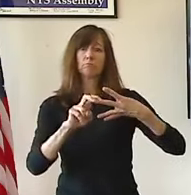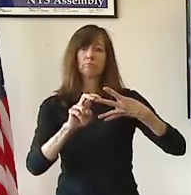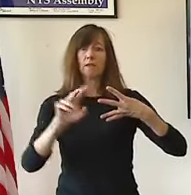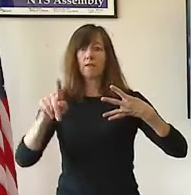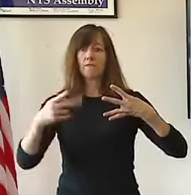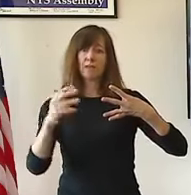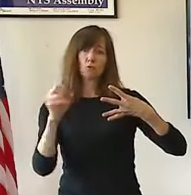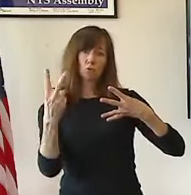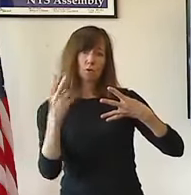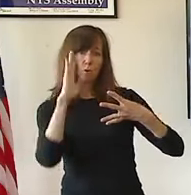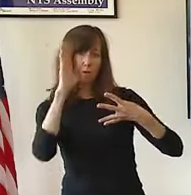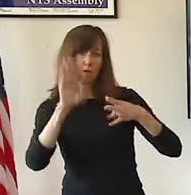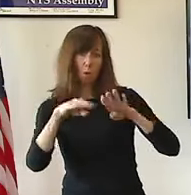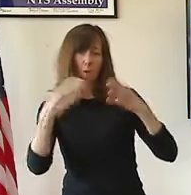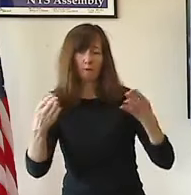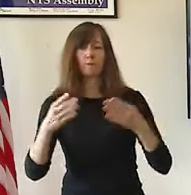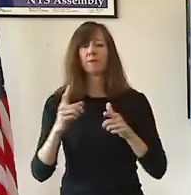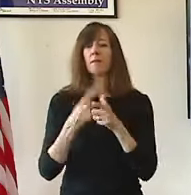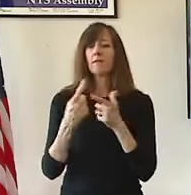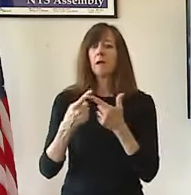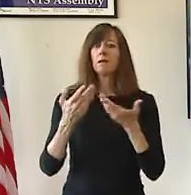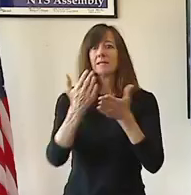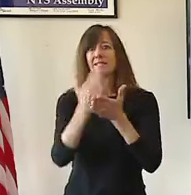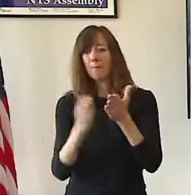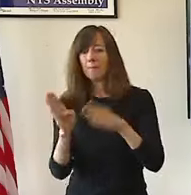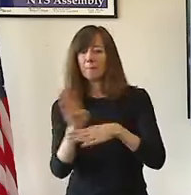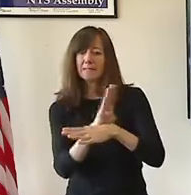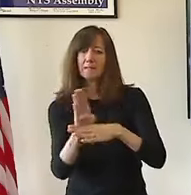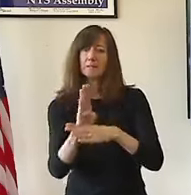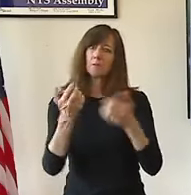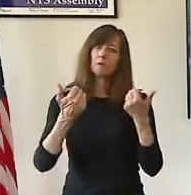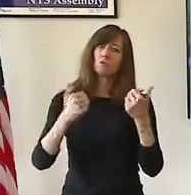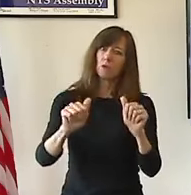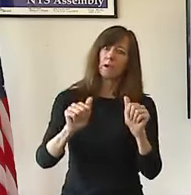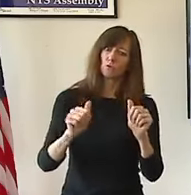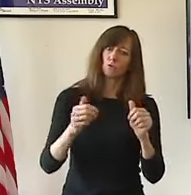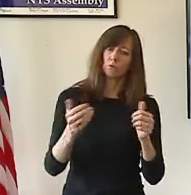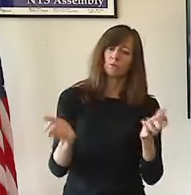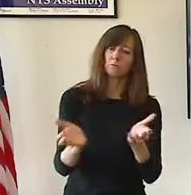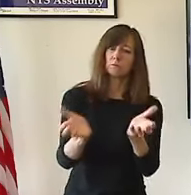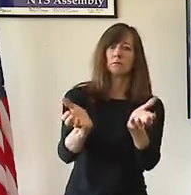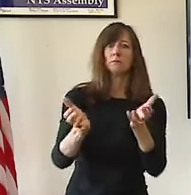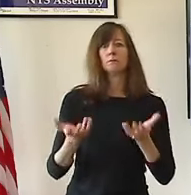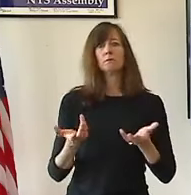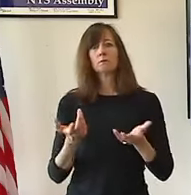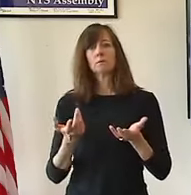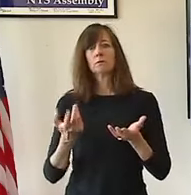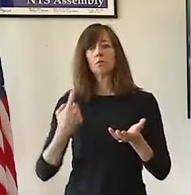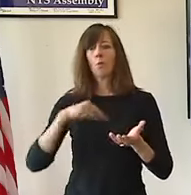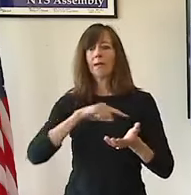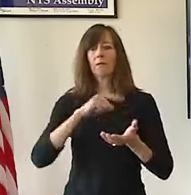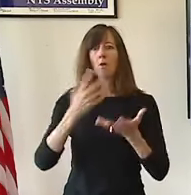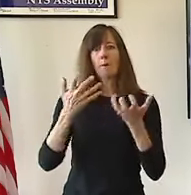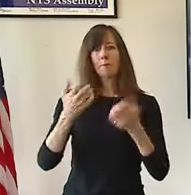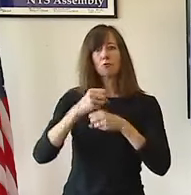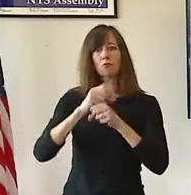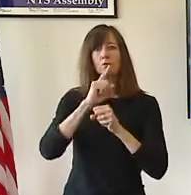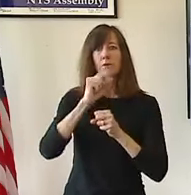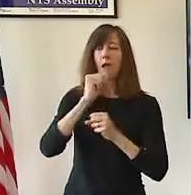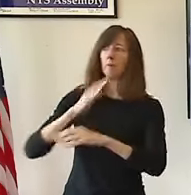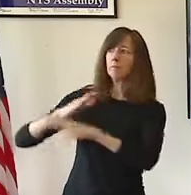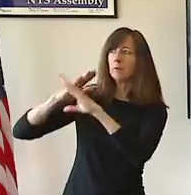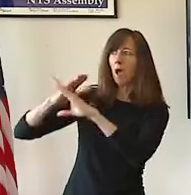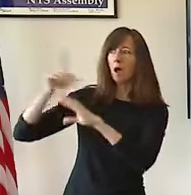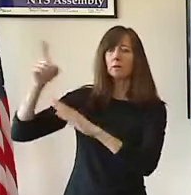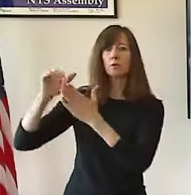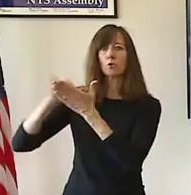work with businesses to make sure that they don't get in the way, and that ultimately that we can expand that outdoor dining.